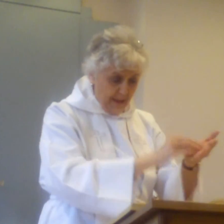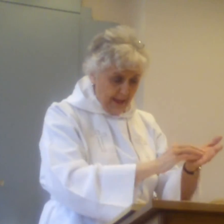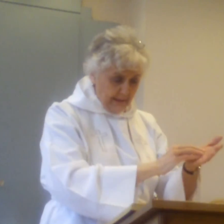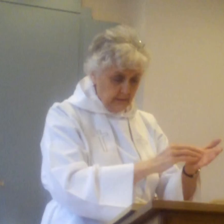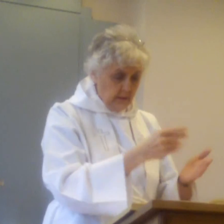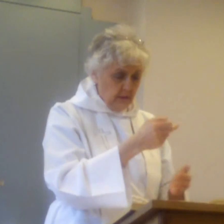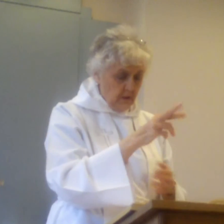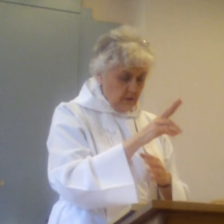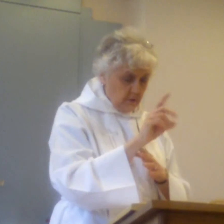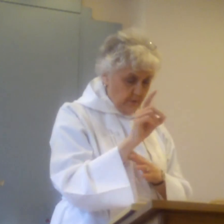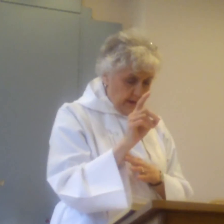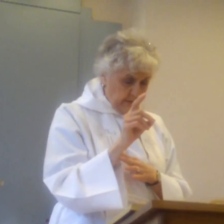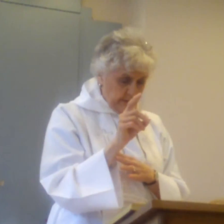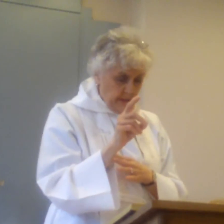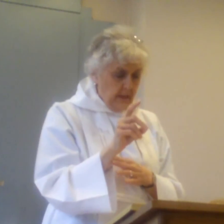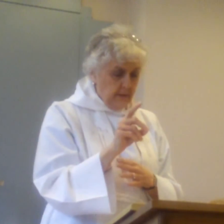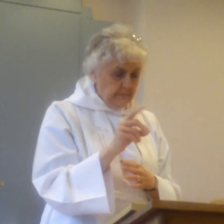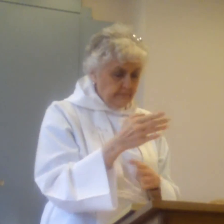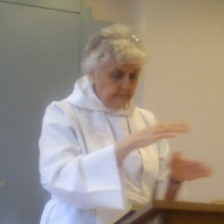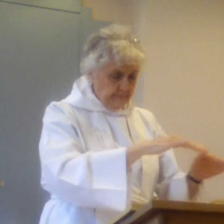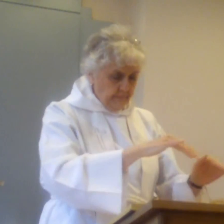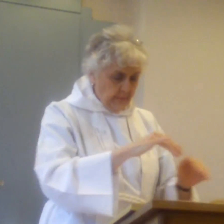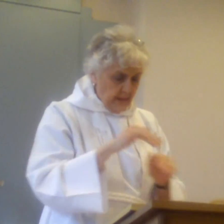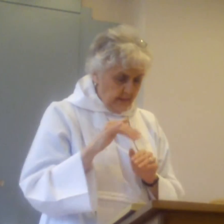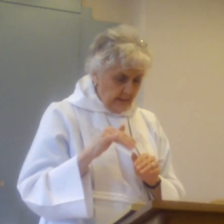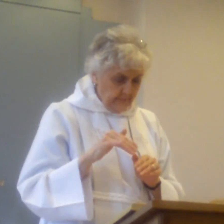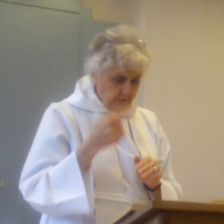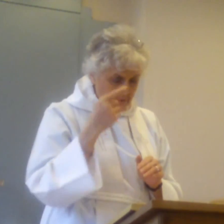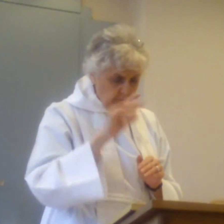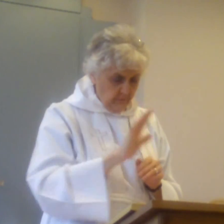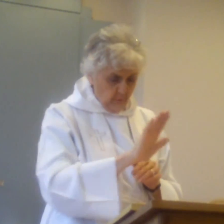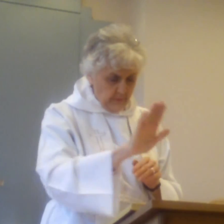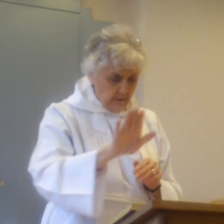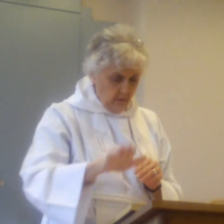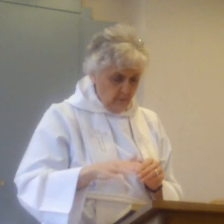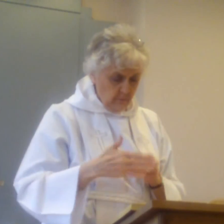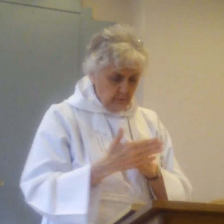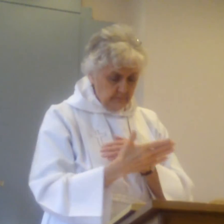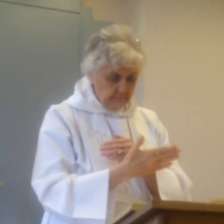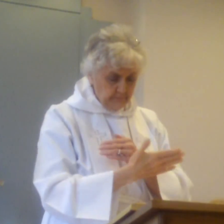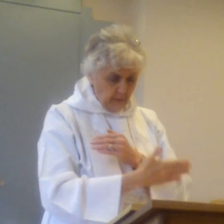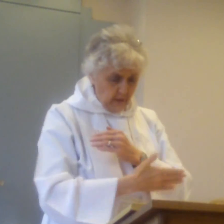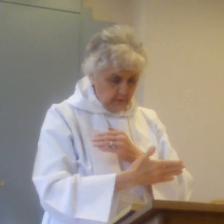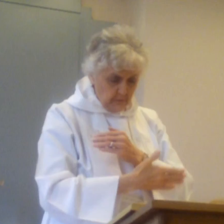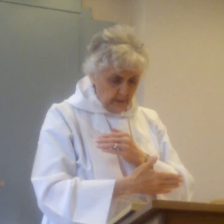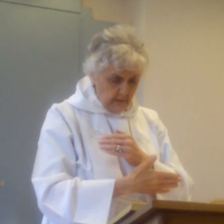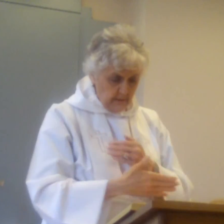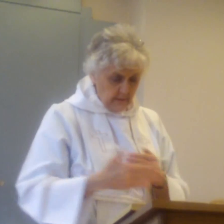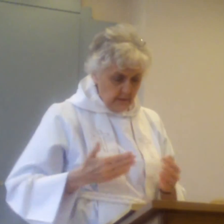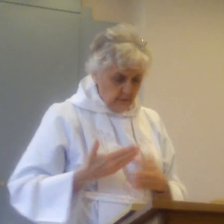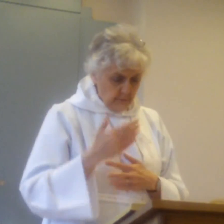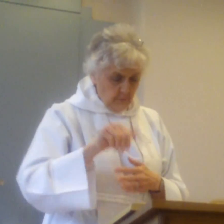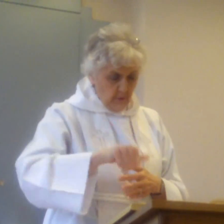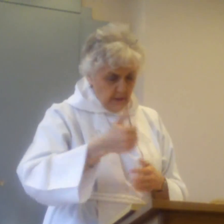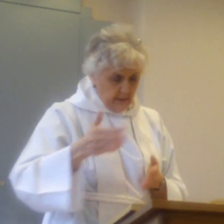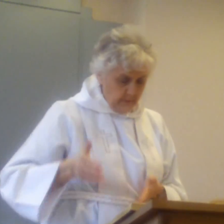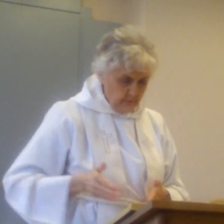back to Herod, they left for their own country through another